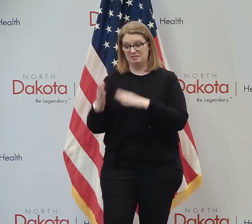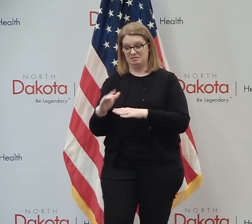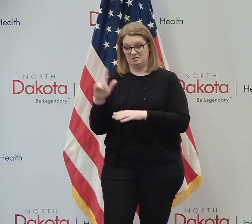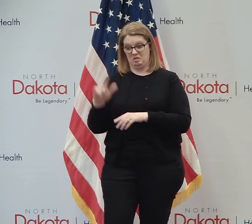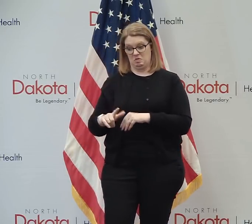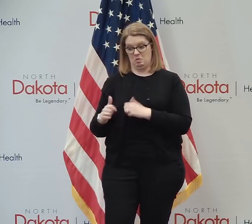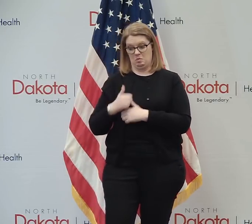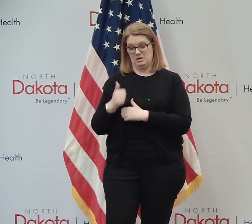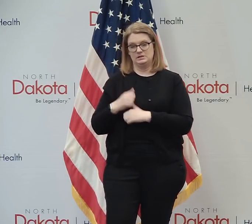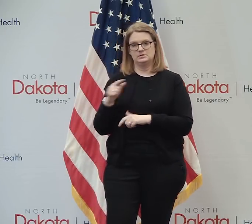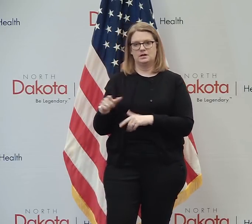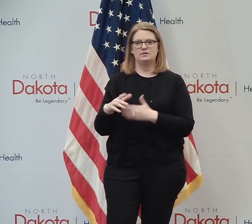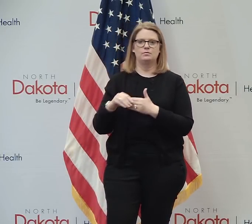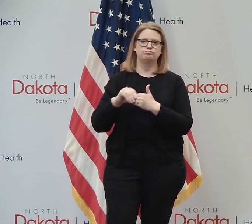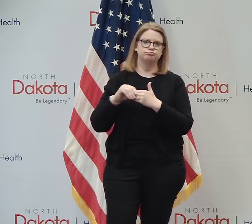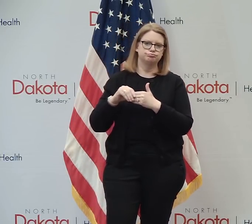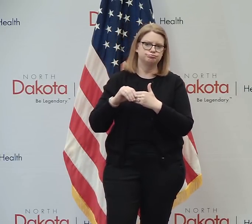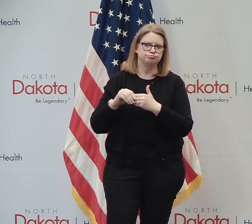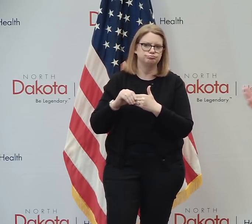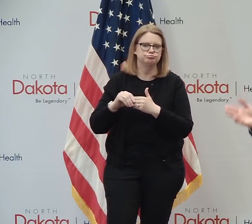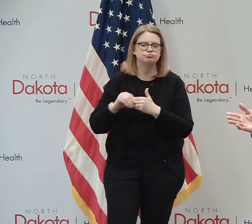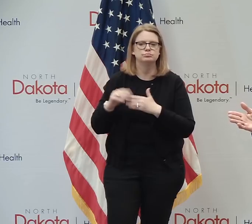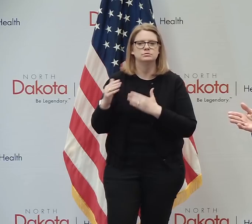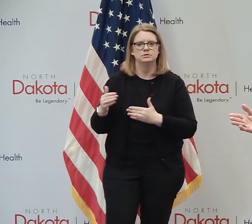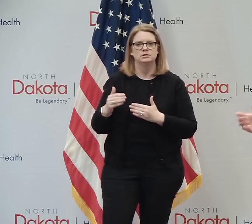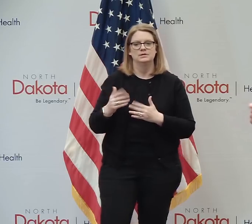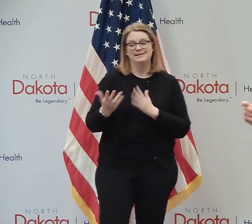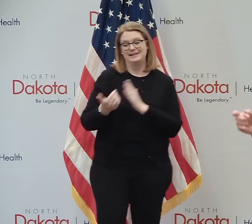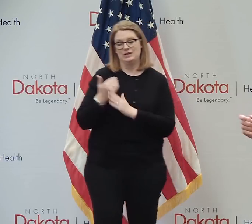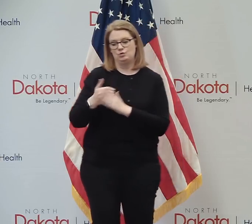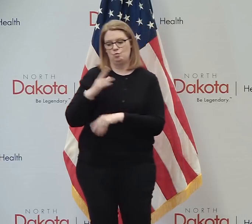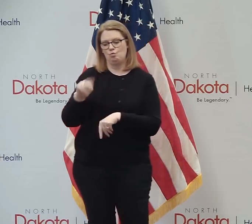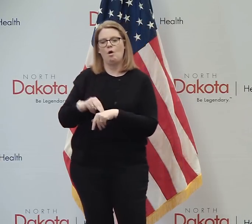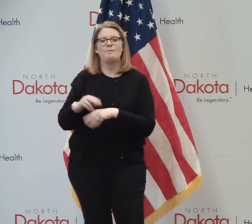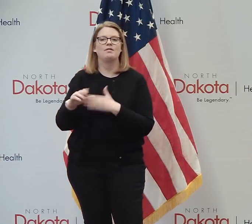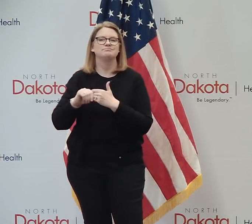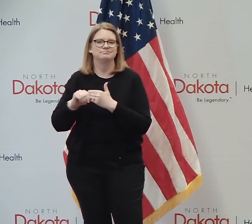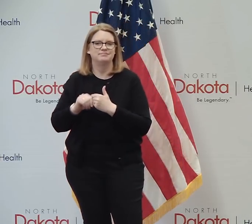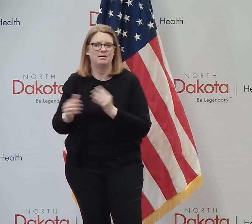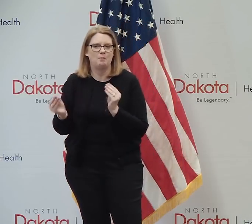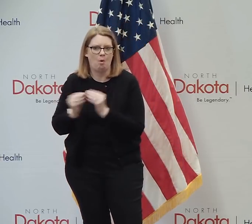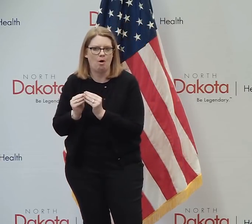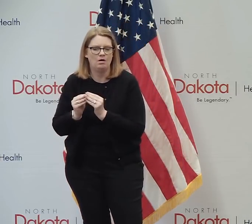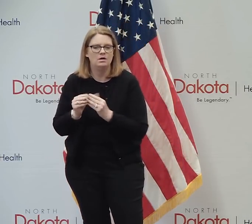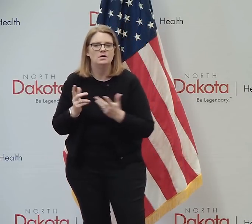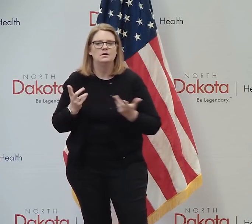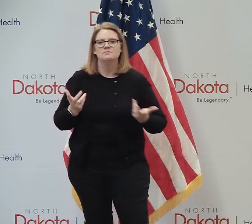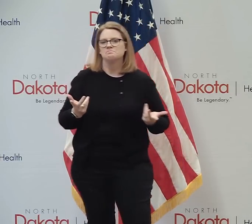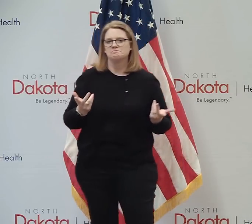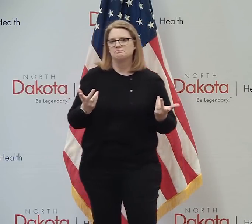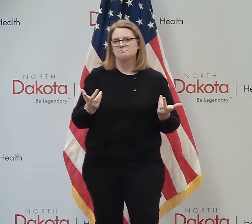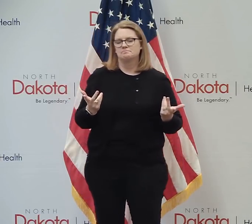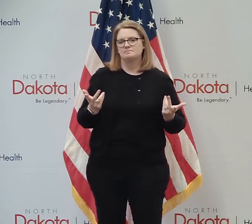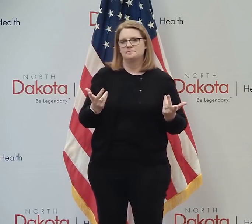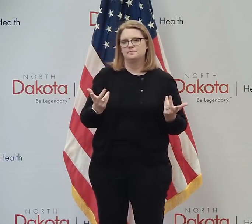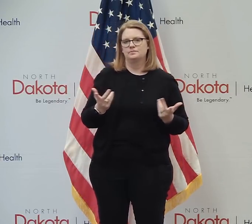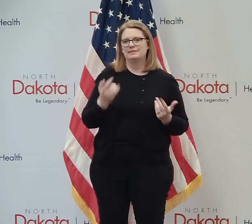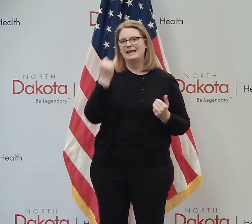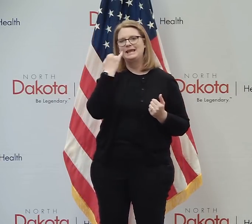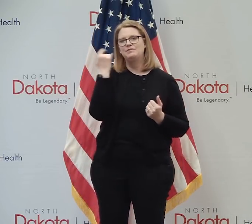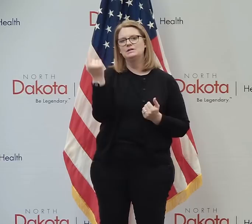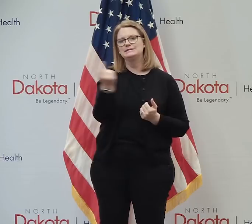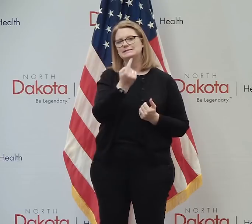that would involve a loosening up of set of guidelines. When we go to the new normal, it'll loosen it up even more. And so again, if you're someone